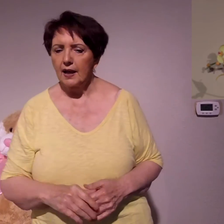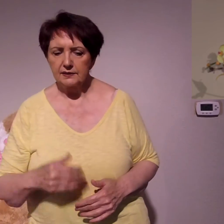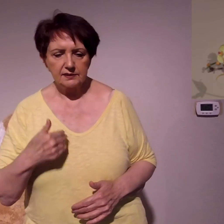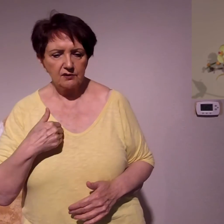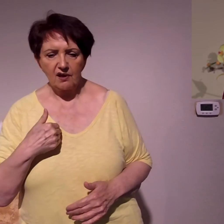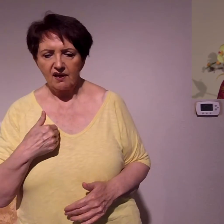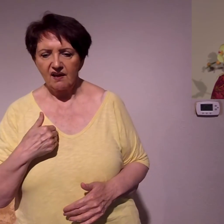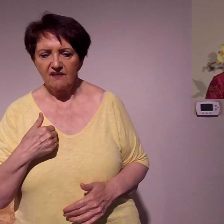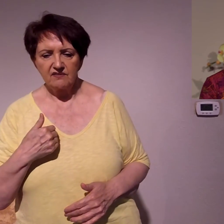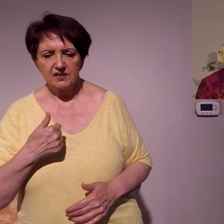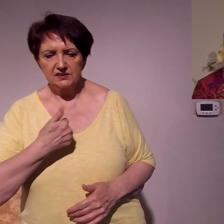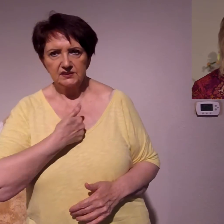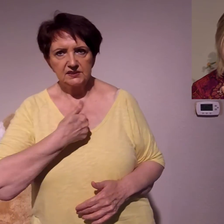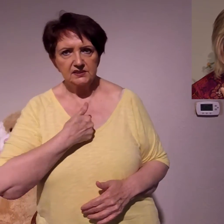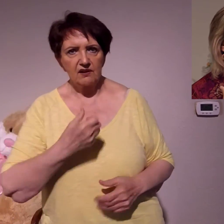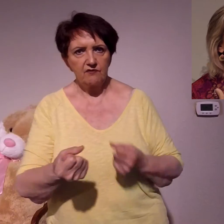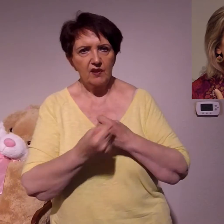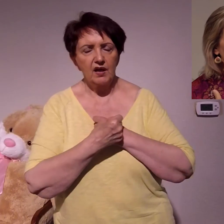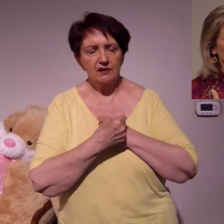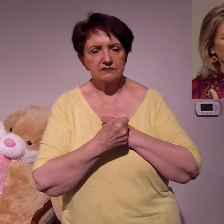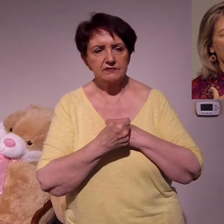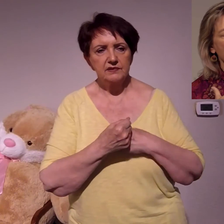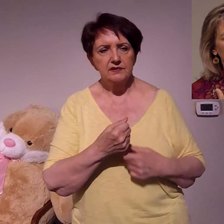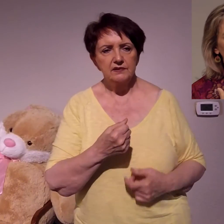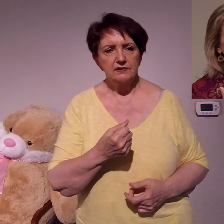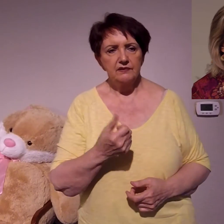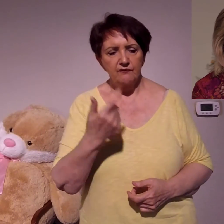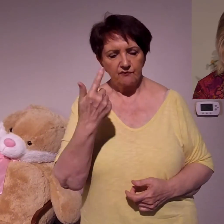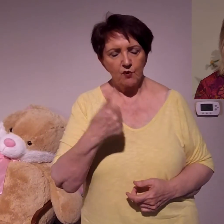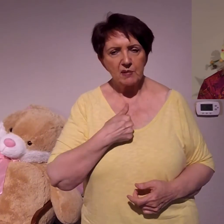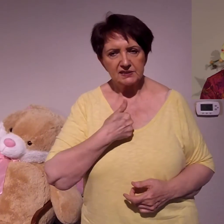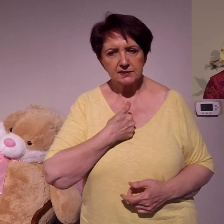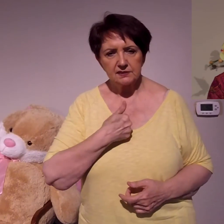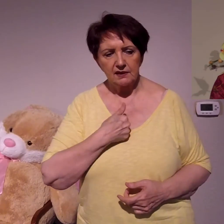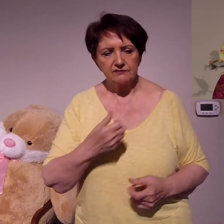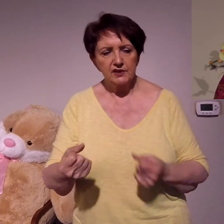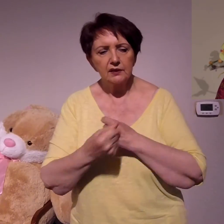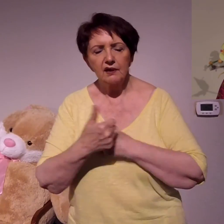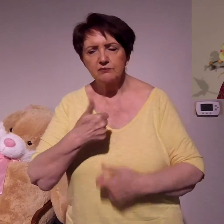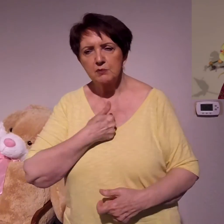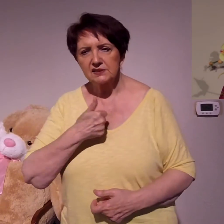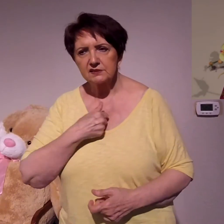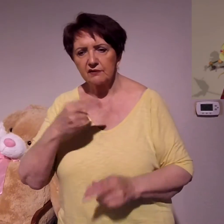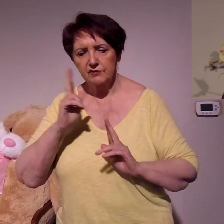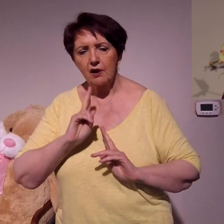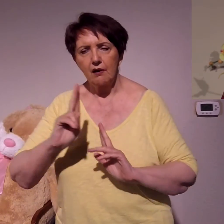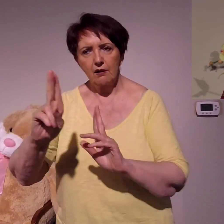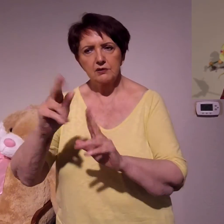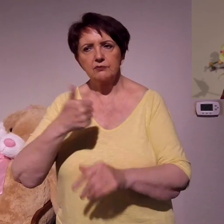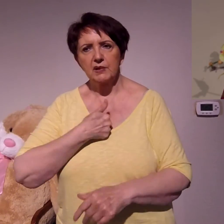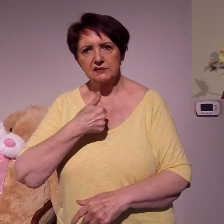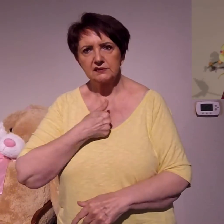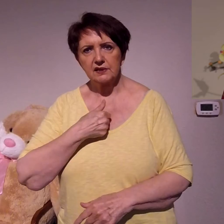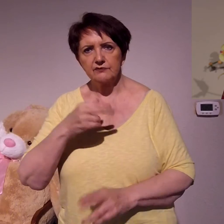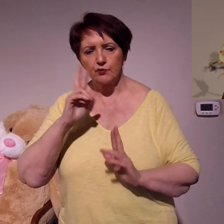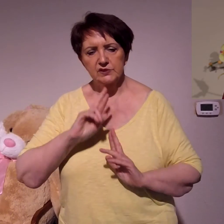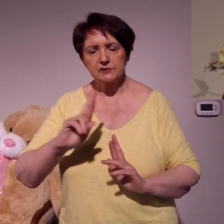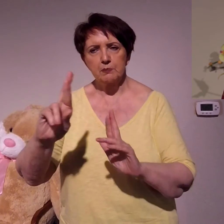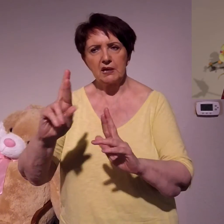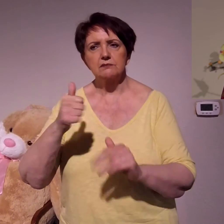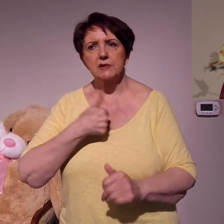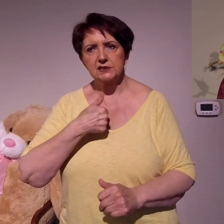I think that is really, for me, the crucial piece that I have learned the very hard way, and I'm grateful for it. But could you